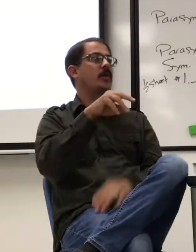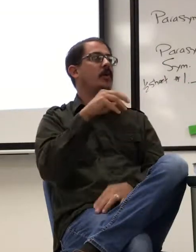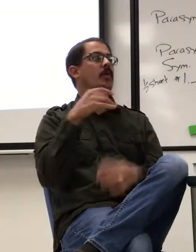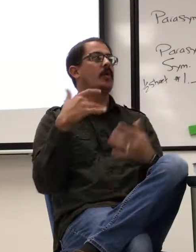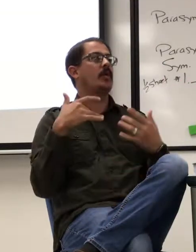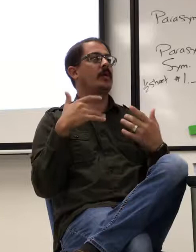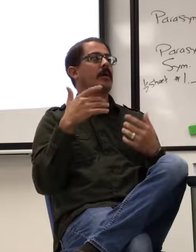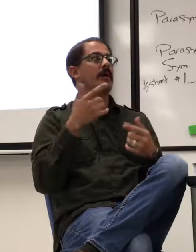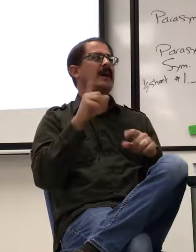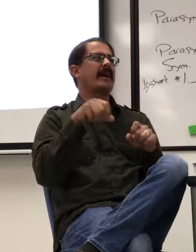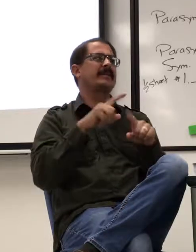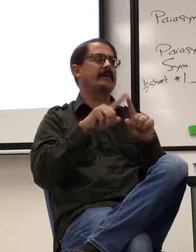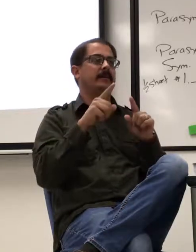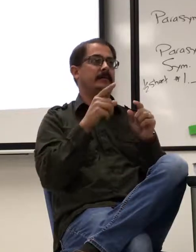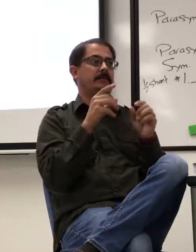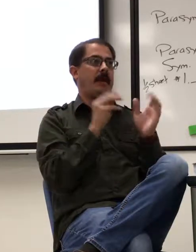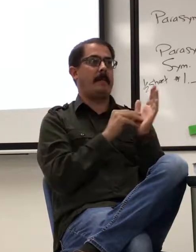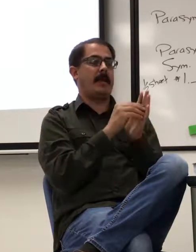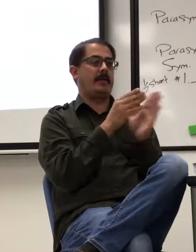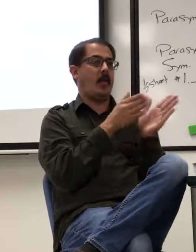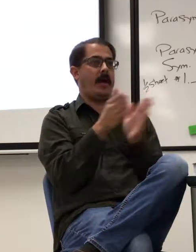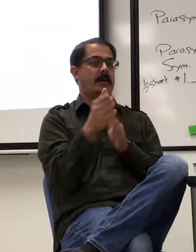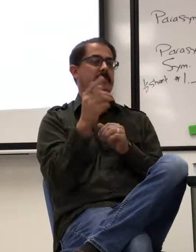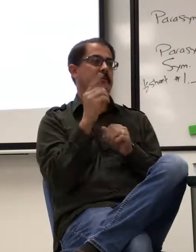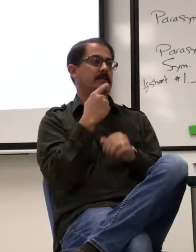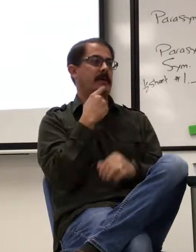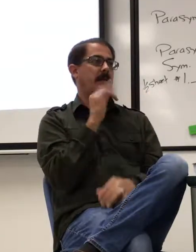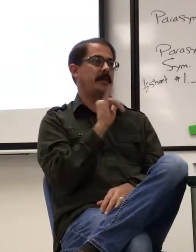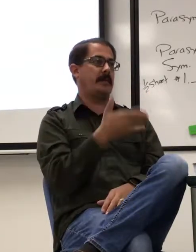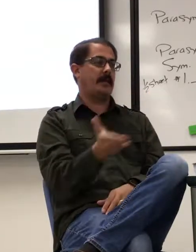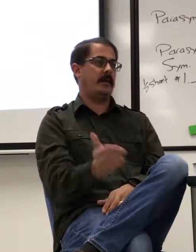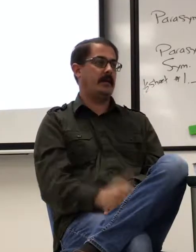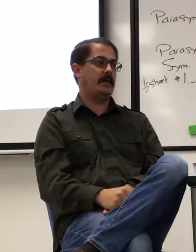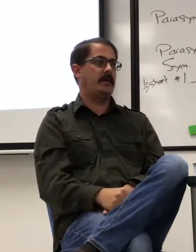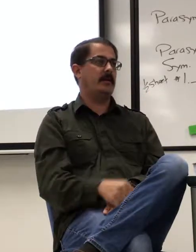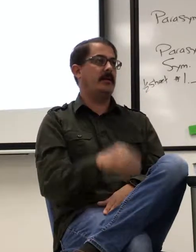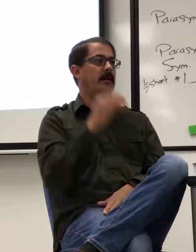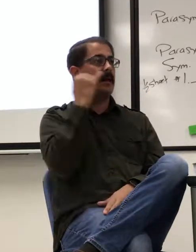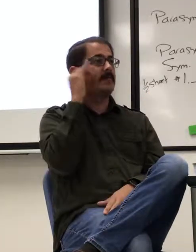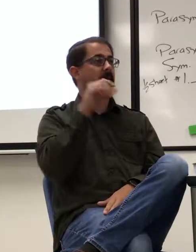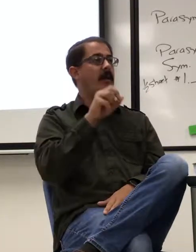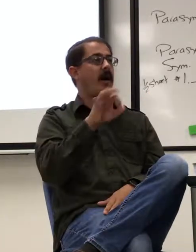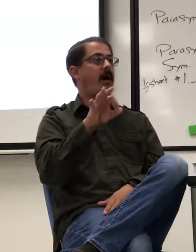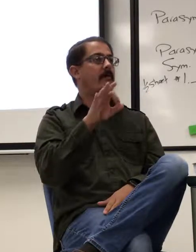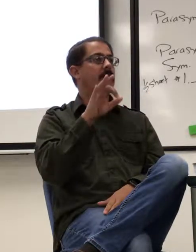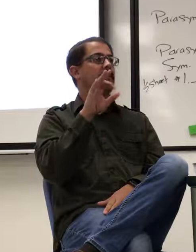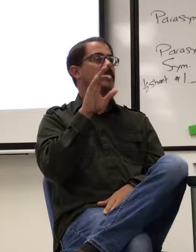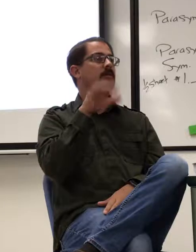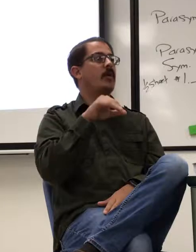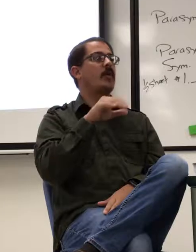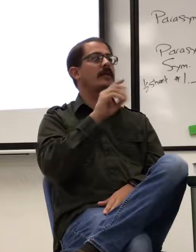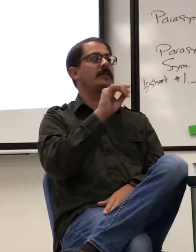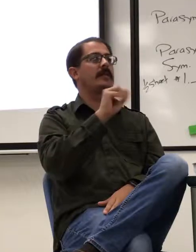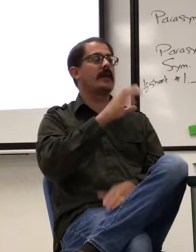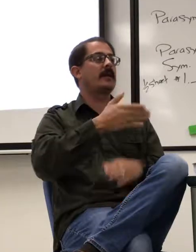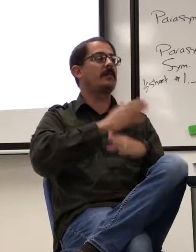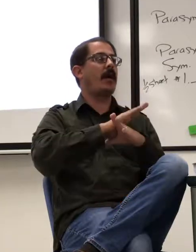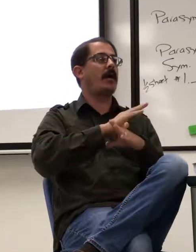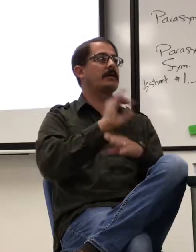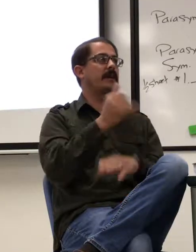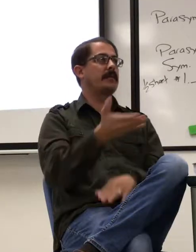a different way here. There's a million ways to say the same thing. Turn that off. You're removing the sympathetic block. That's the